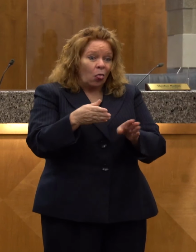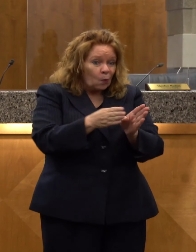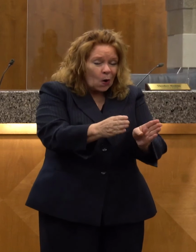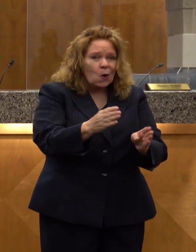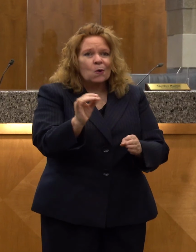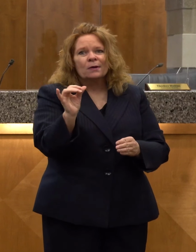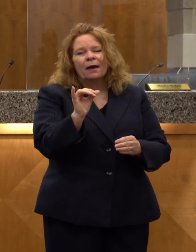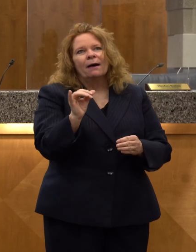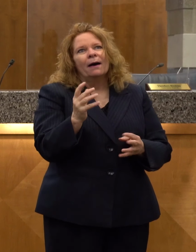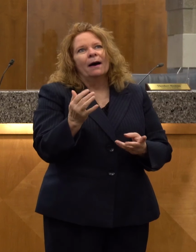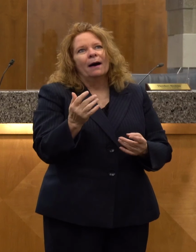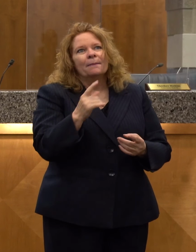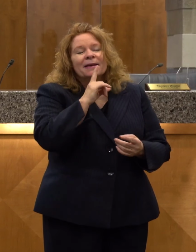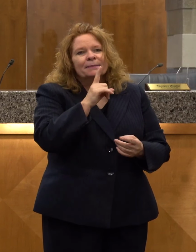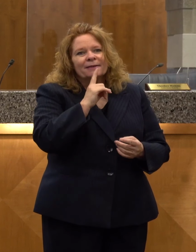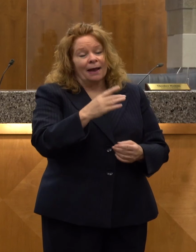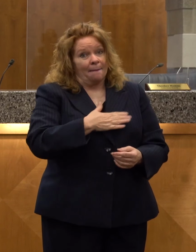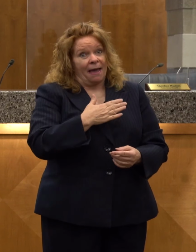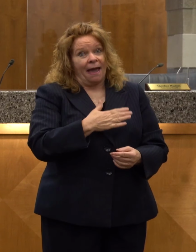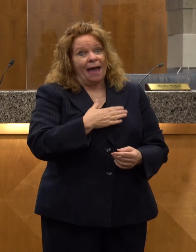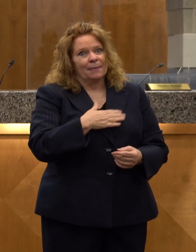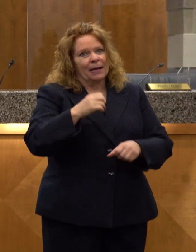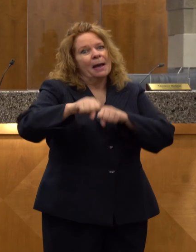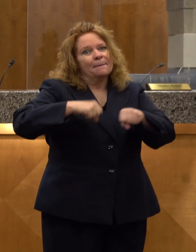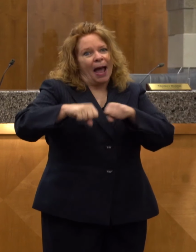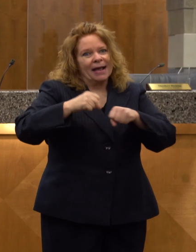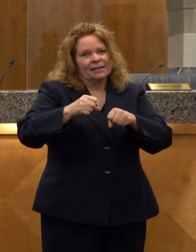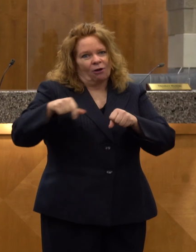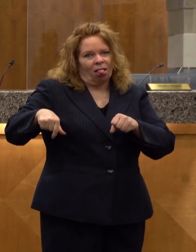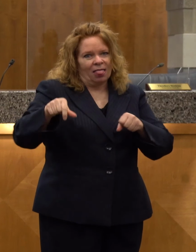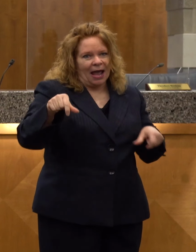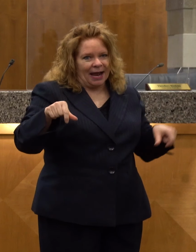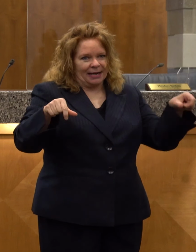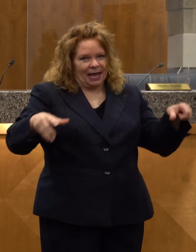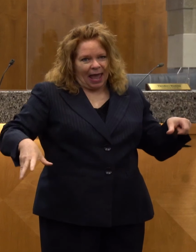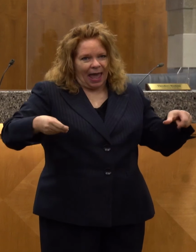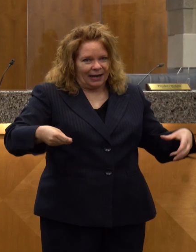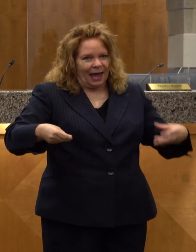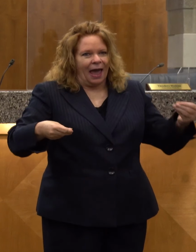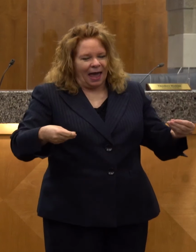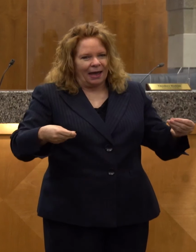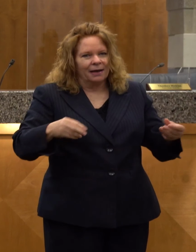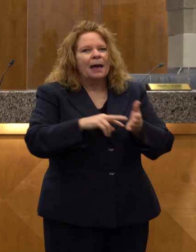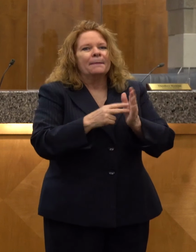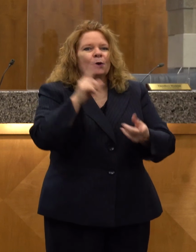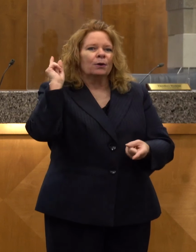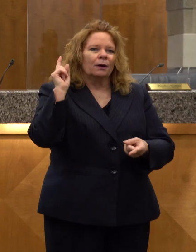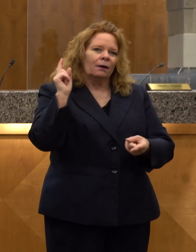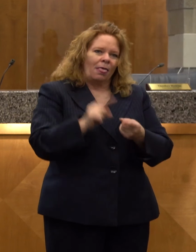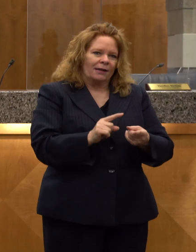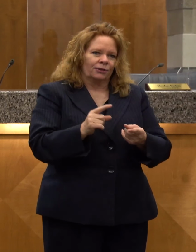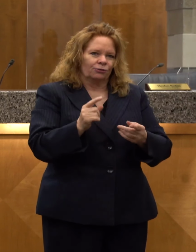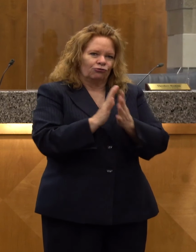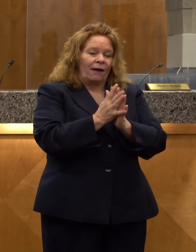especially I'm glad about the bicycle lanes or whatever, that will cut on the traffic. Okay, a lot of